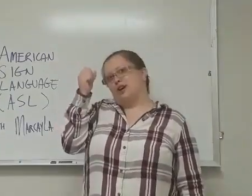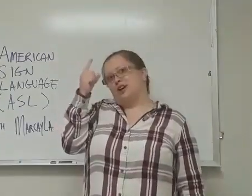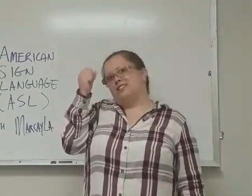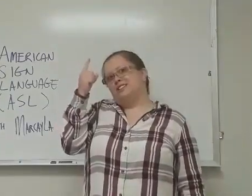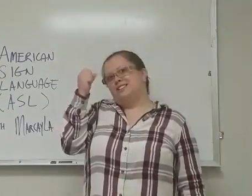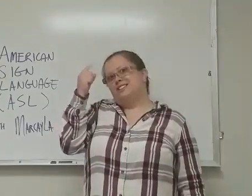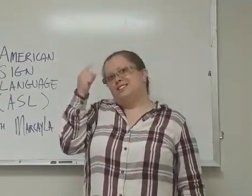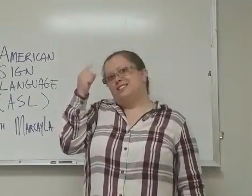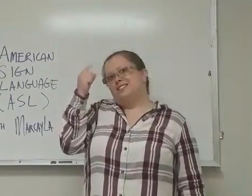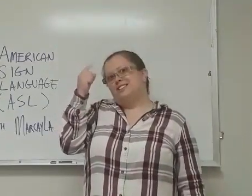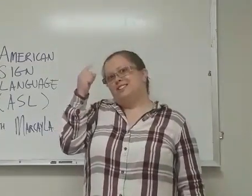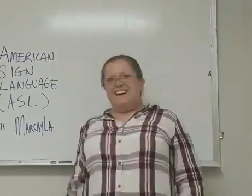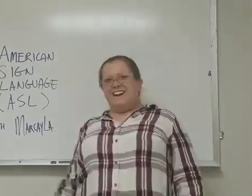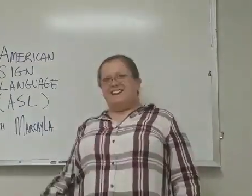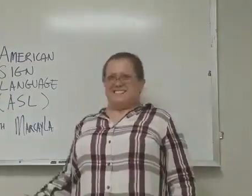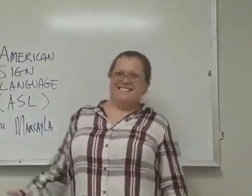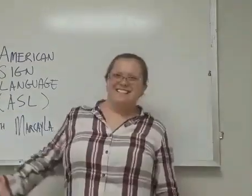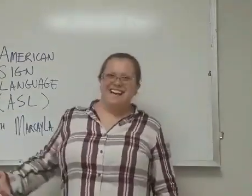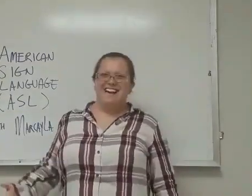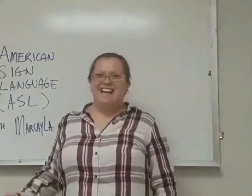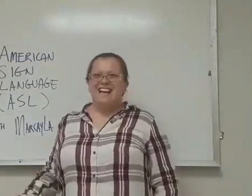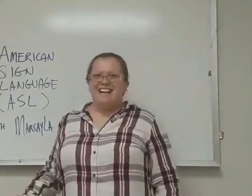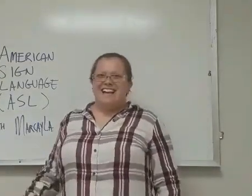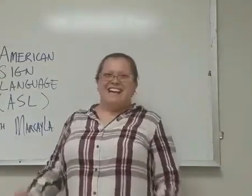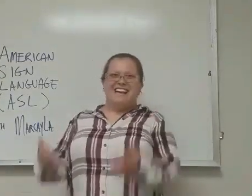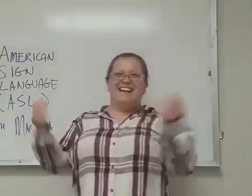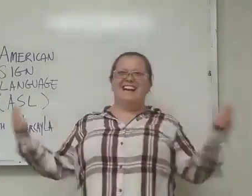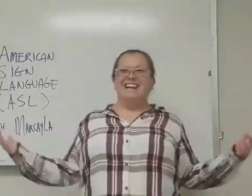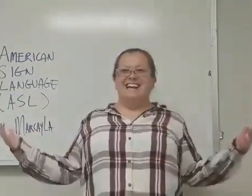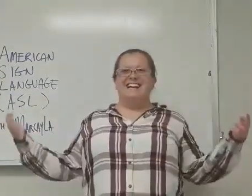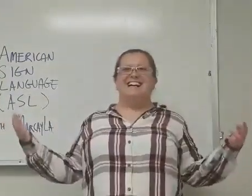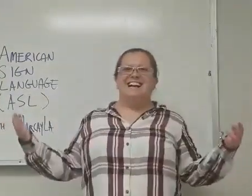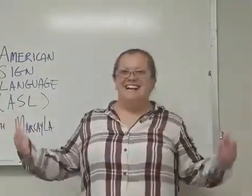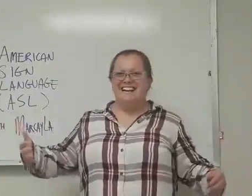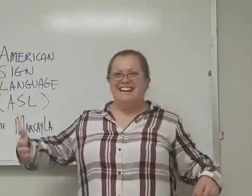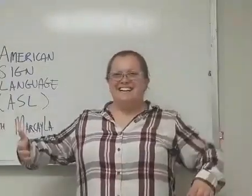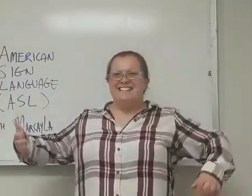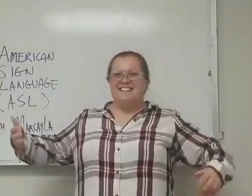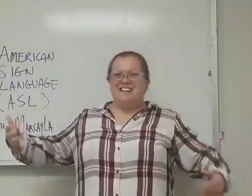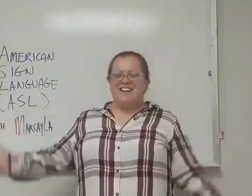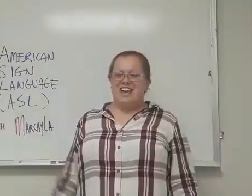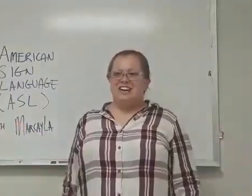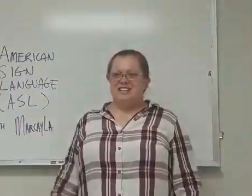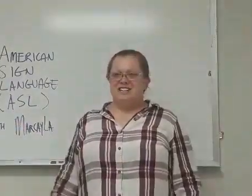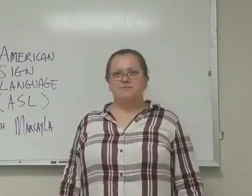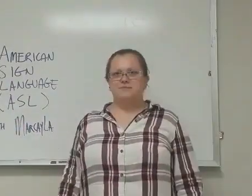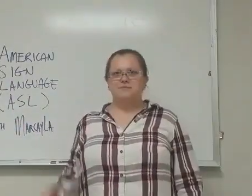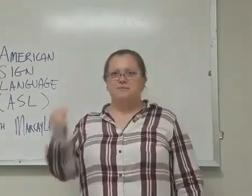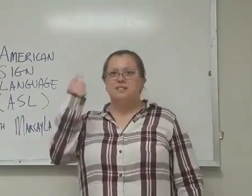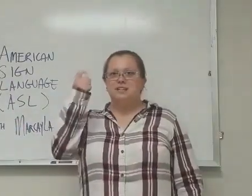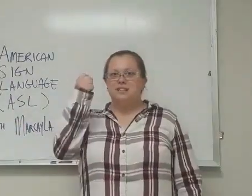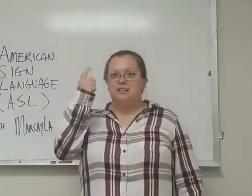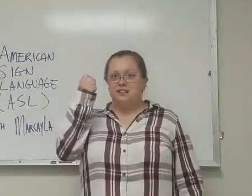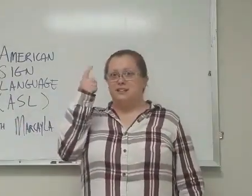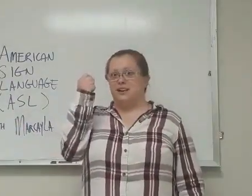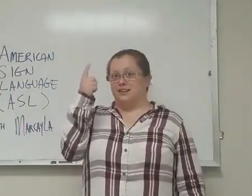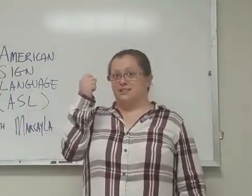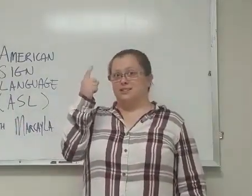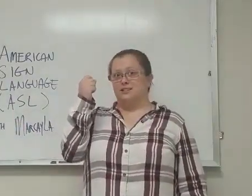on. Yes. Guys, come on. This is amazing. Things is just now you know. This is understand. Yes. Okay.